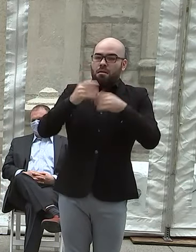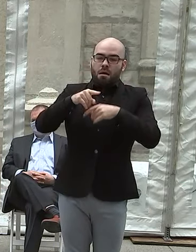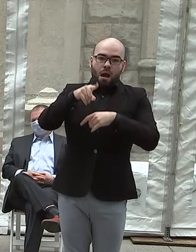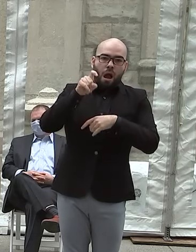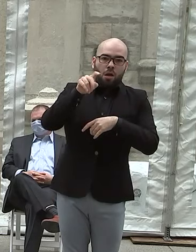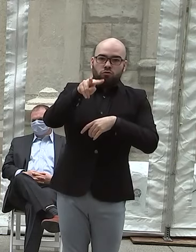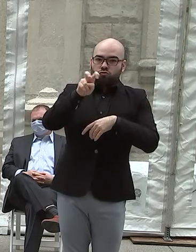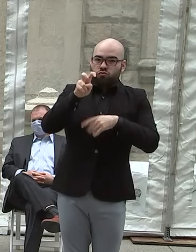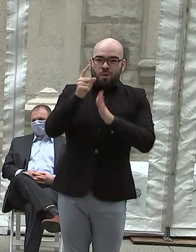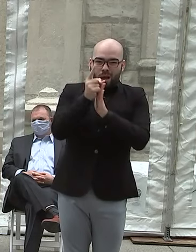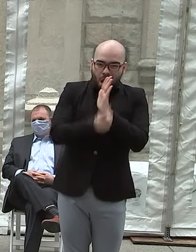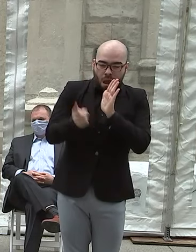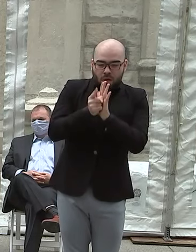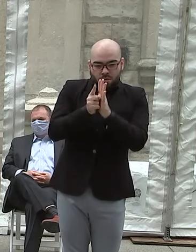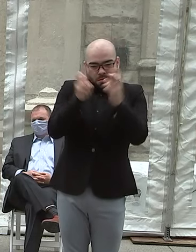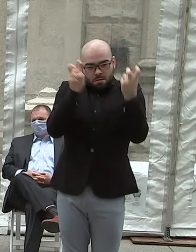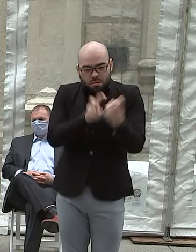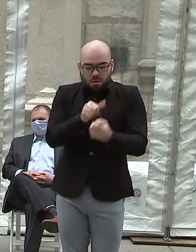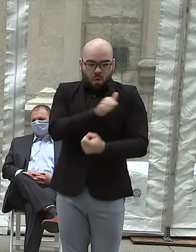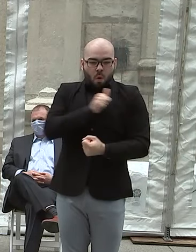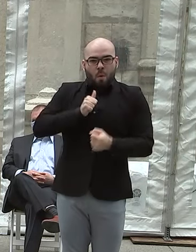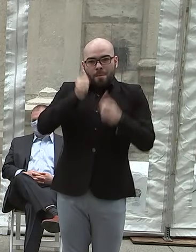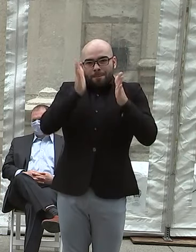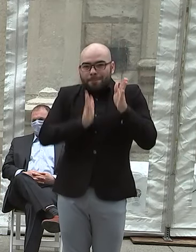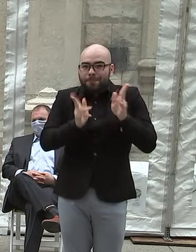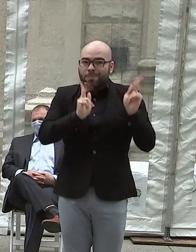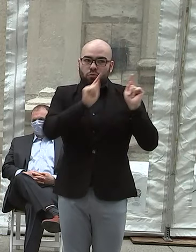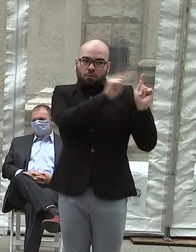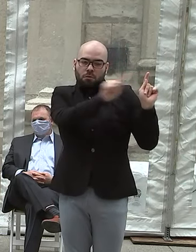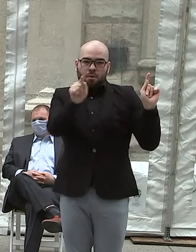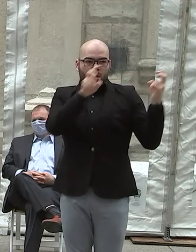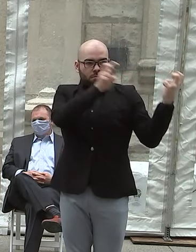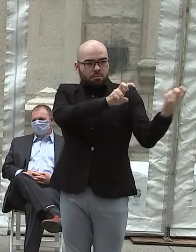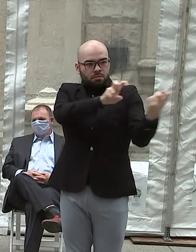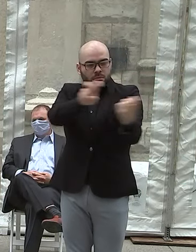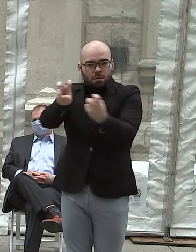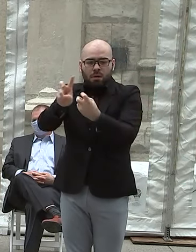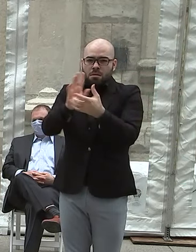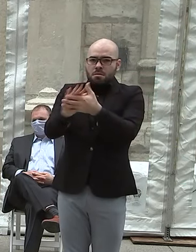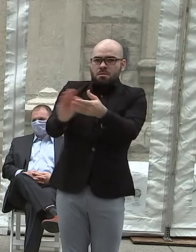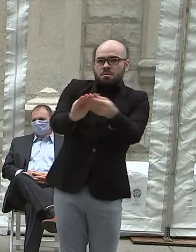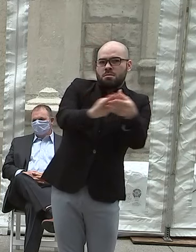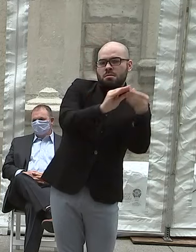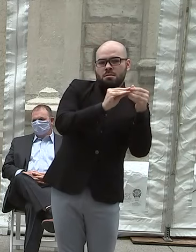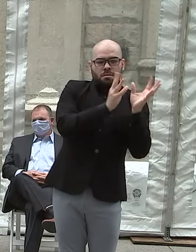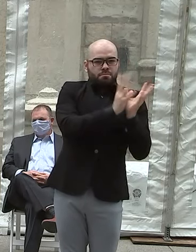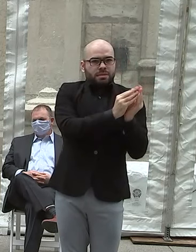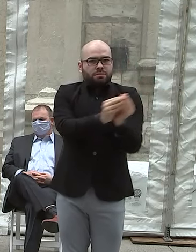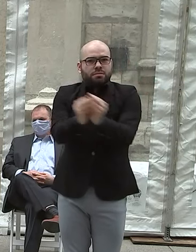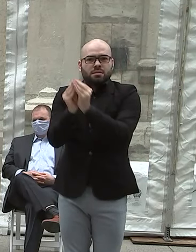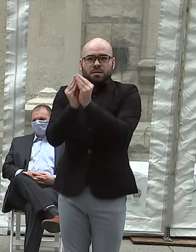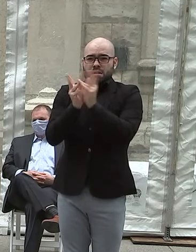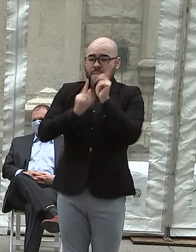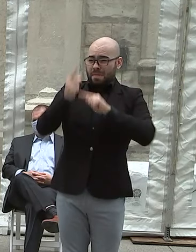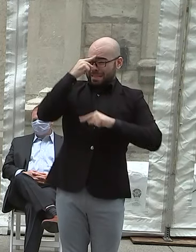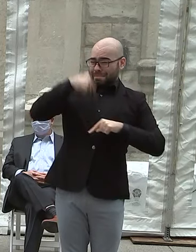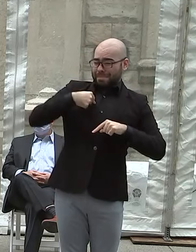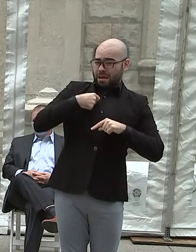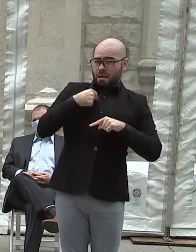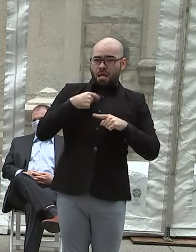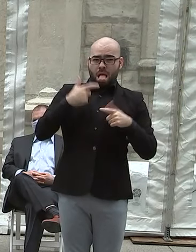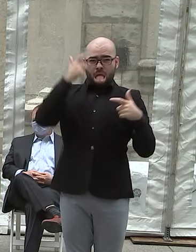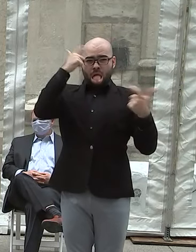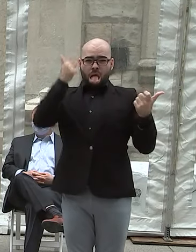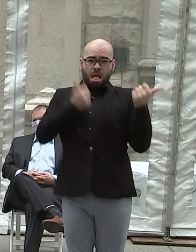with aldermen, connecting them up with individual commissioners and so forth. I don't see how anyone could credibly say that we've